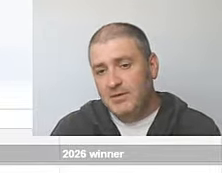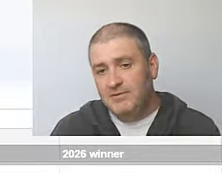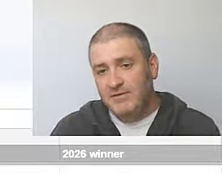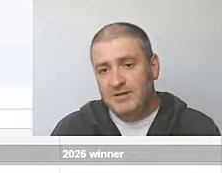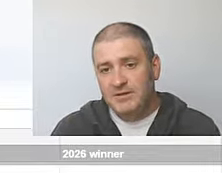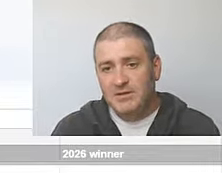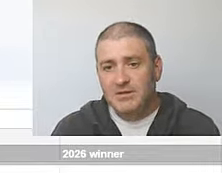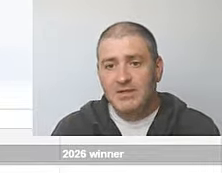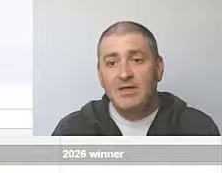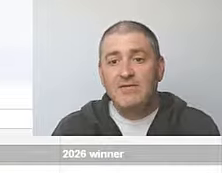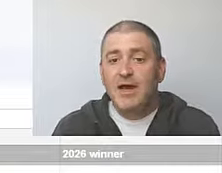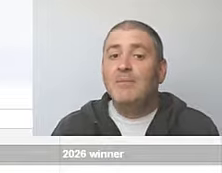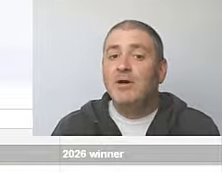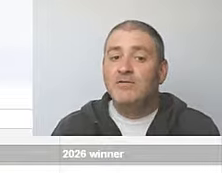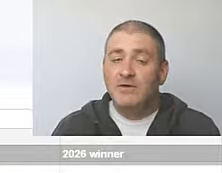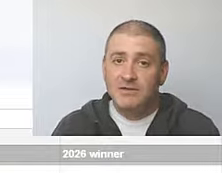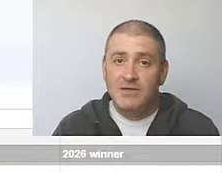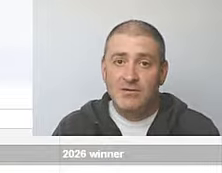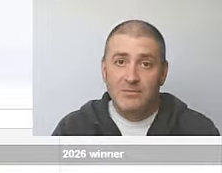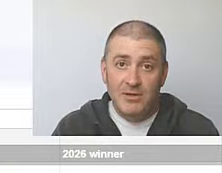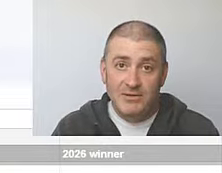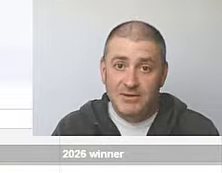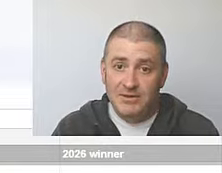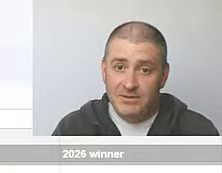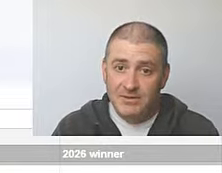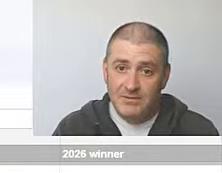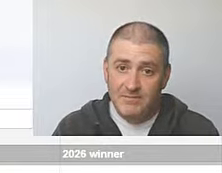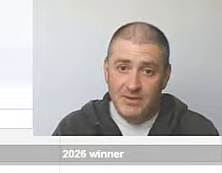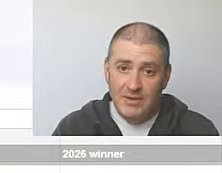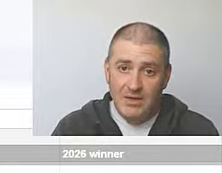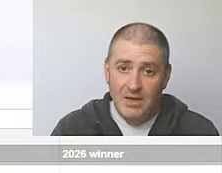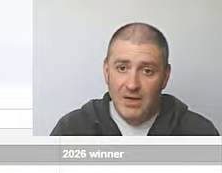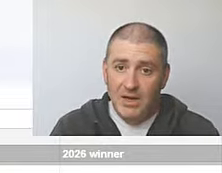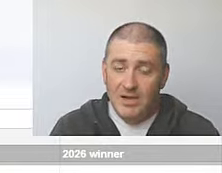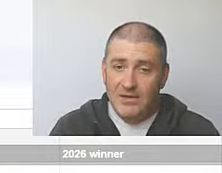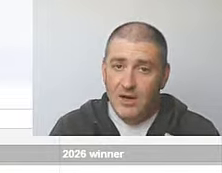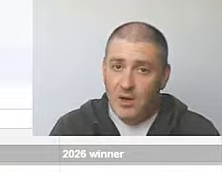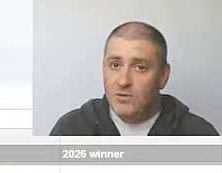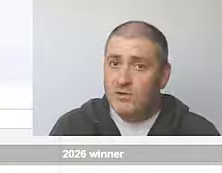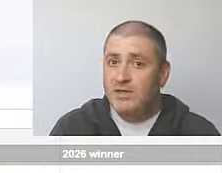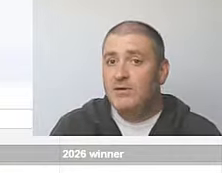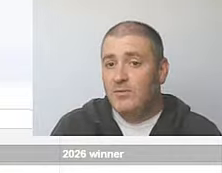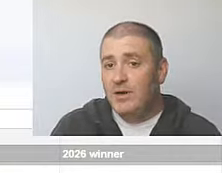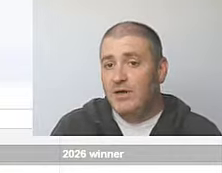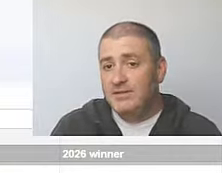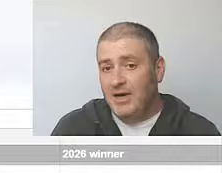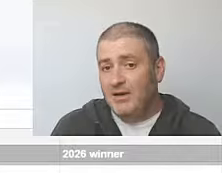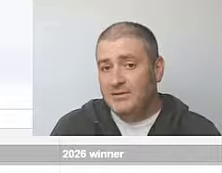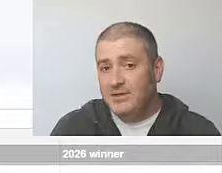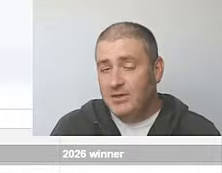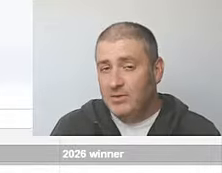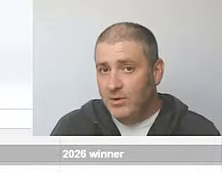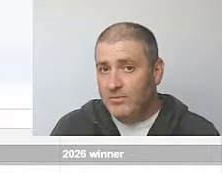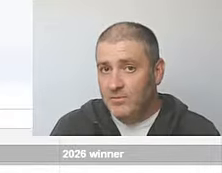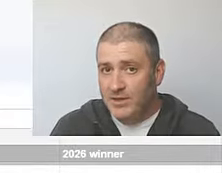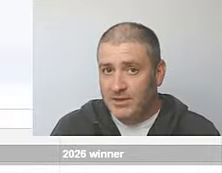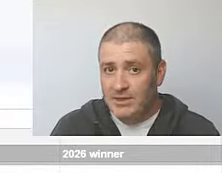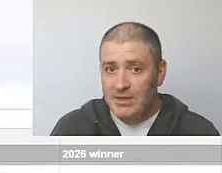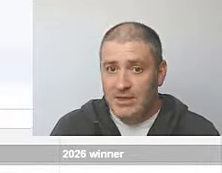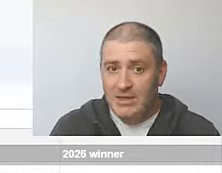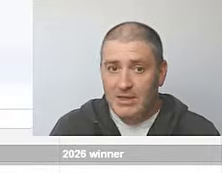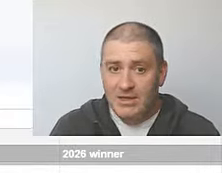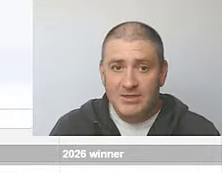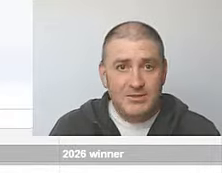team motivation and even ammo for internal politicking too. And the only way to guarantee you won't